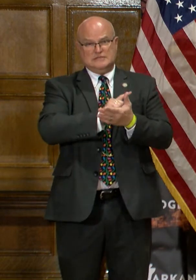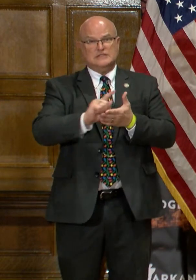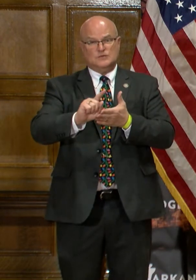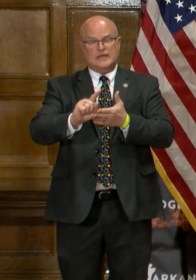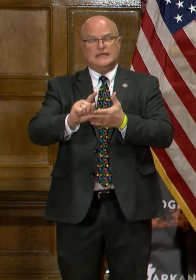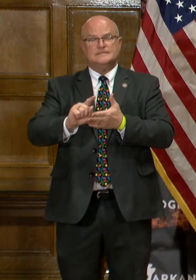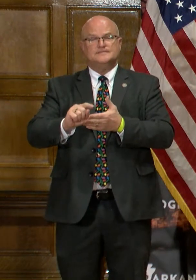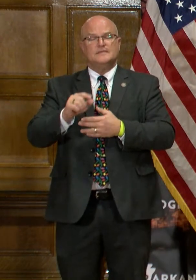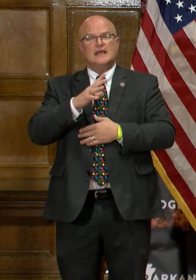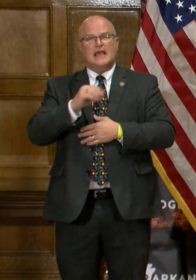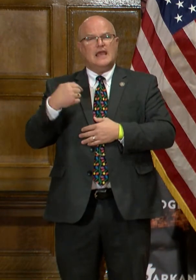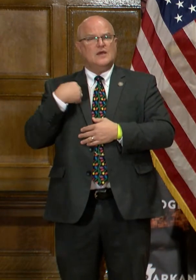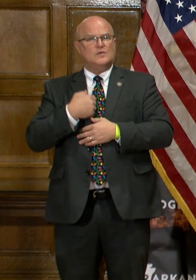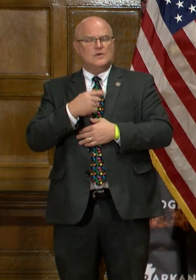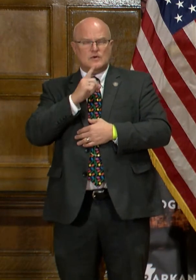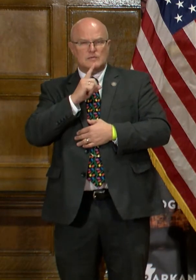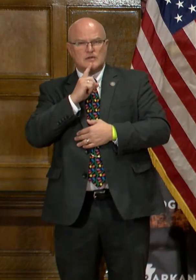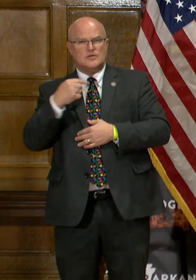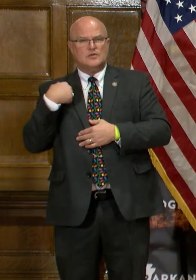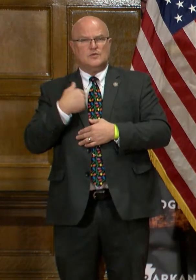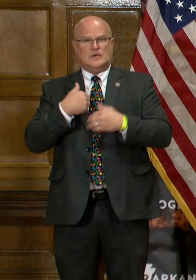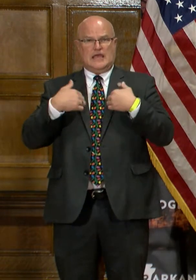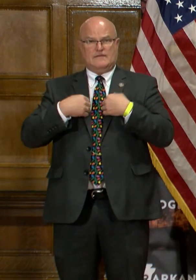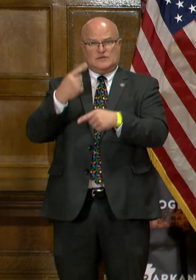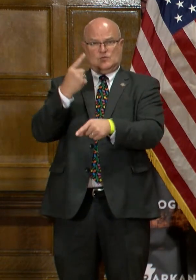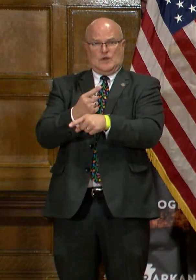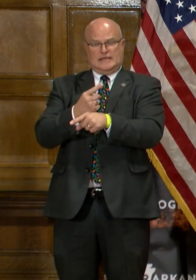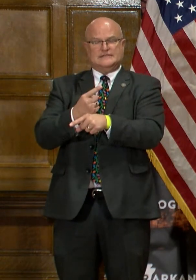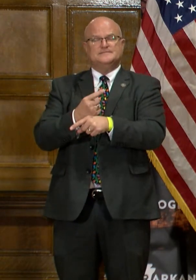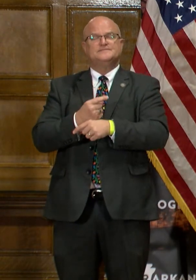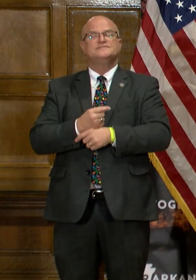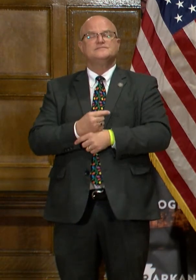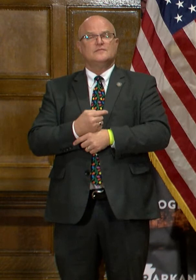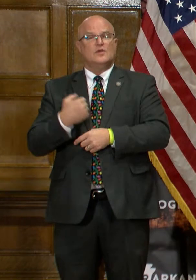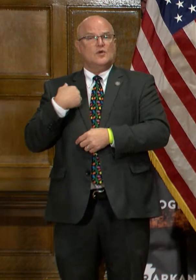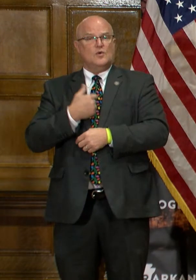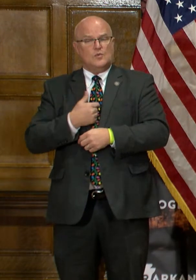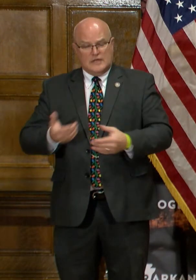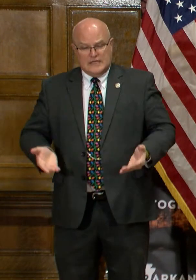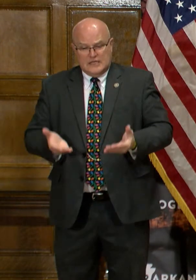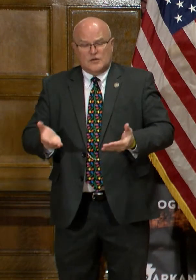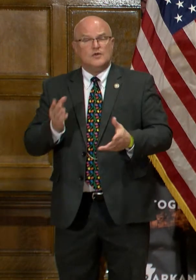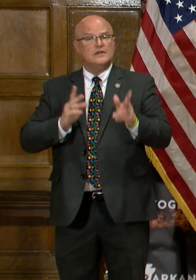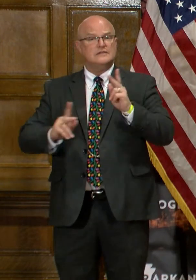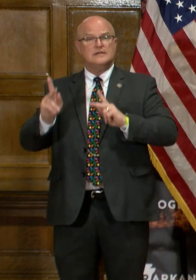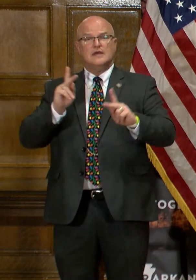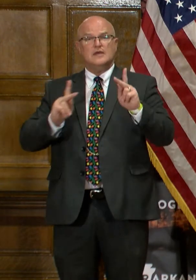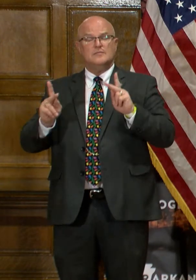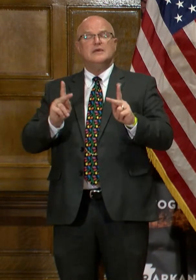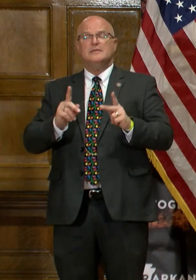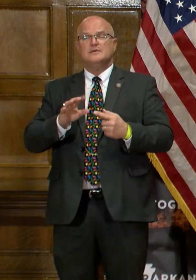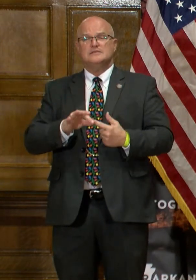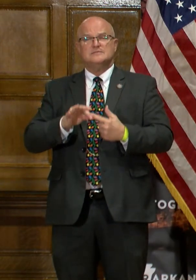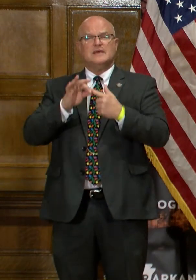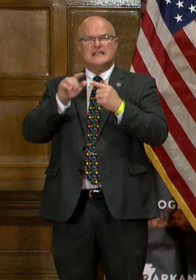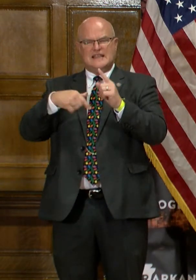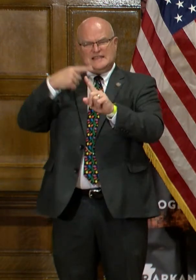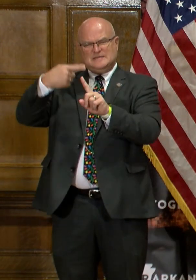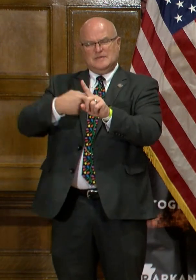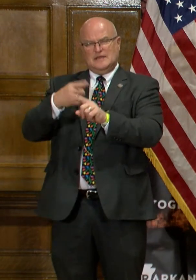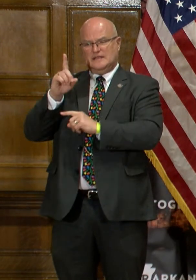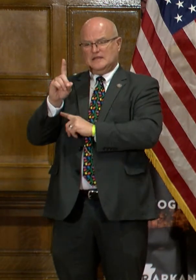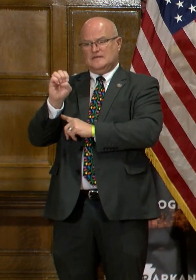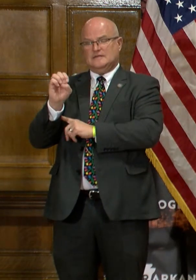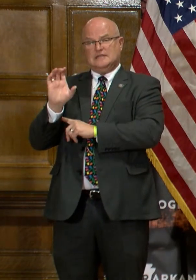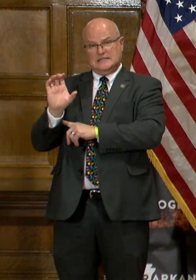week, and we want to make sure that we get that right. But we do encourage anyone, particularly during this month of